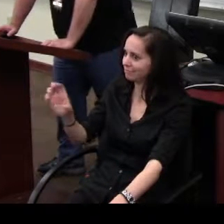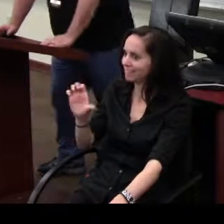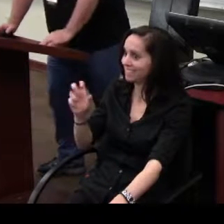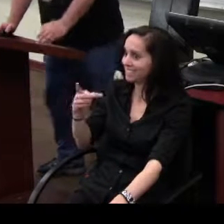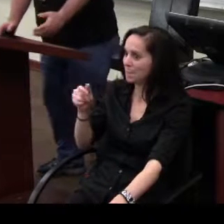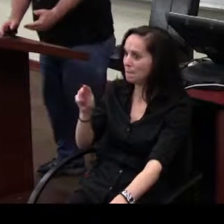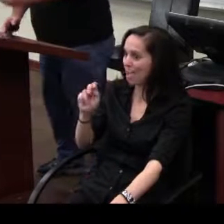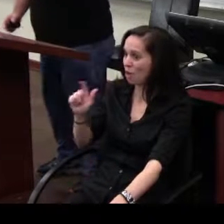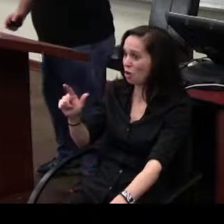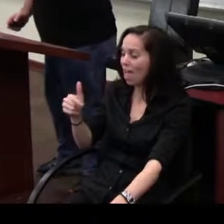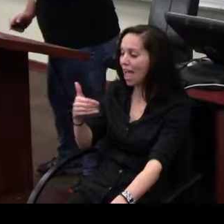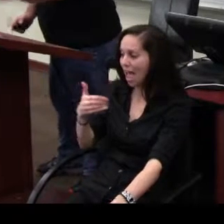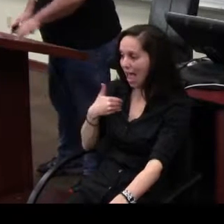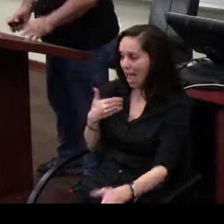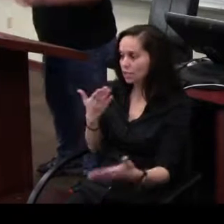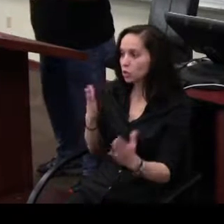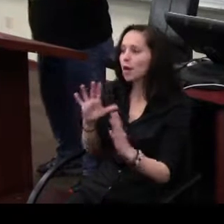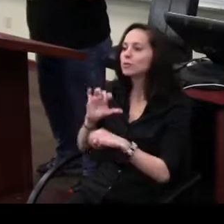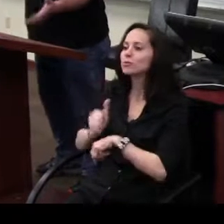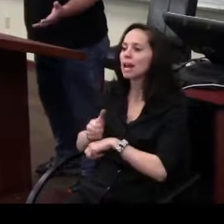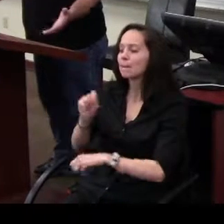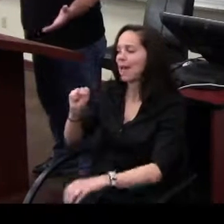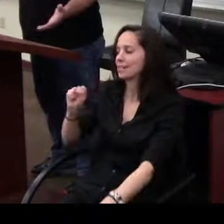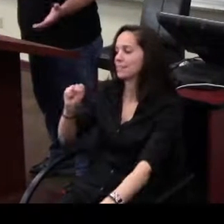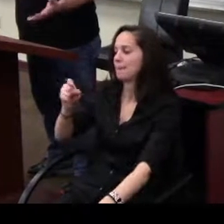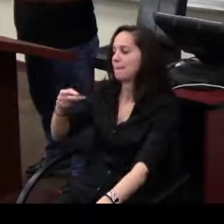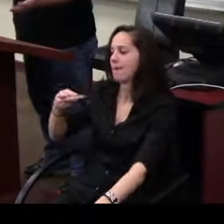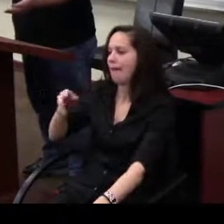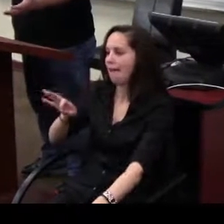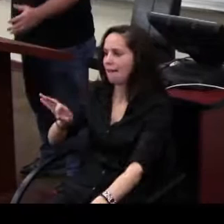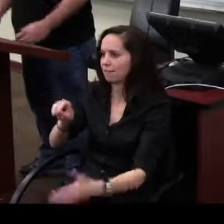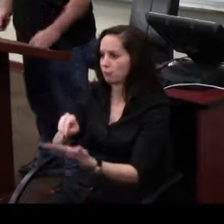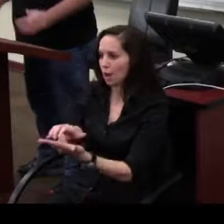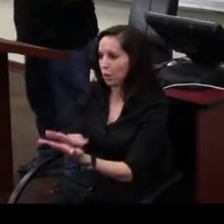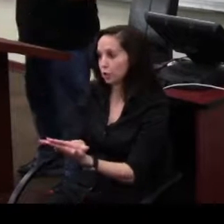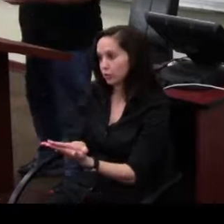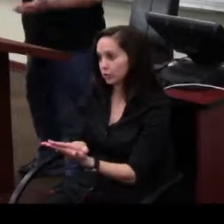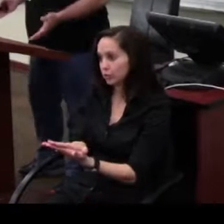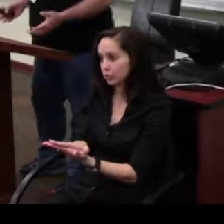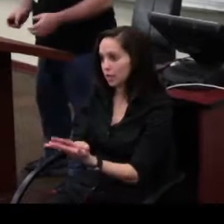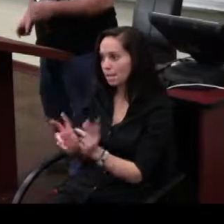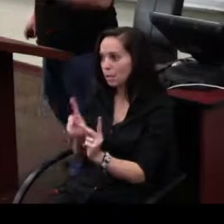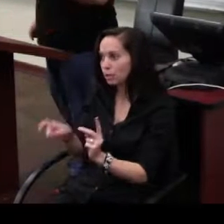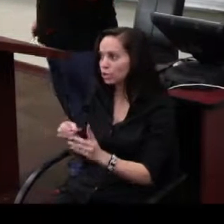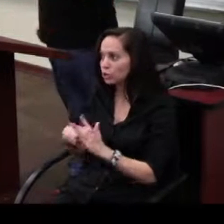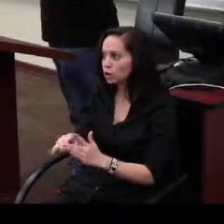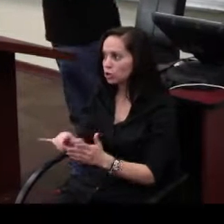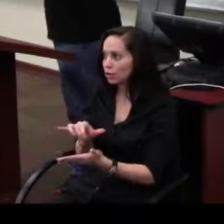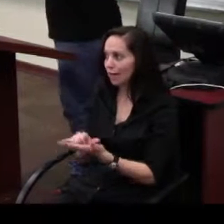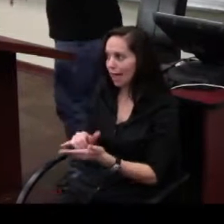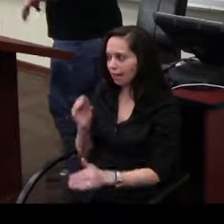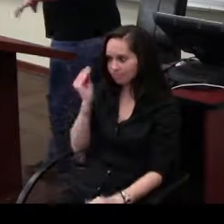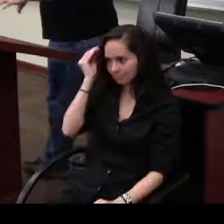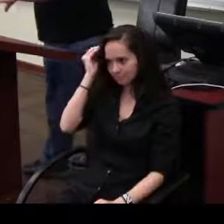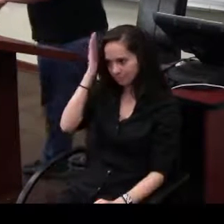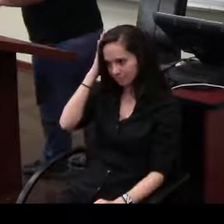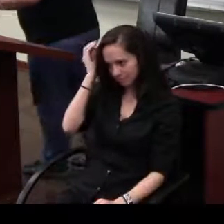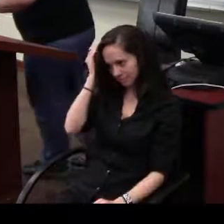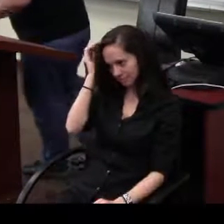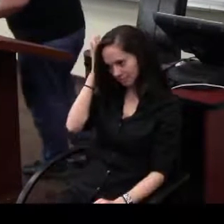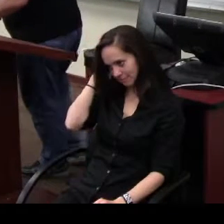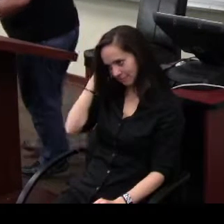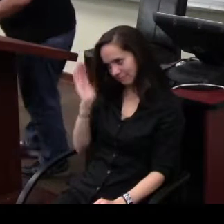cPanel actually has a way to set up SPF records. It's in cPanel, for God's sakes. People need to start doing this. We did a check,